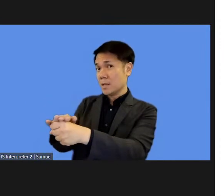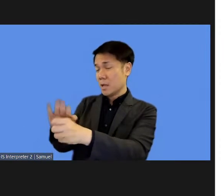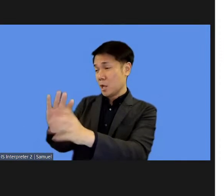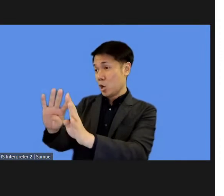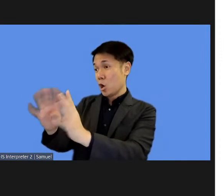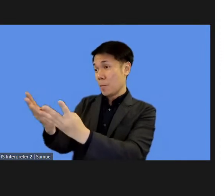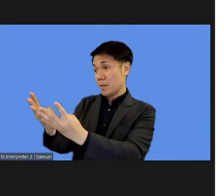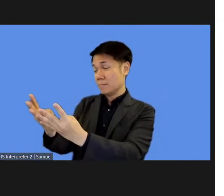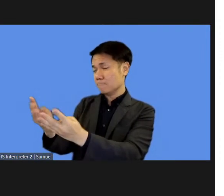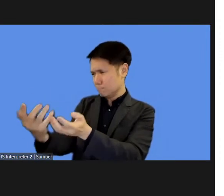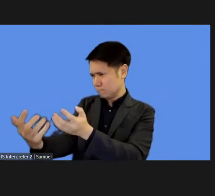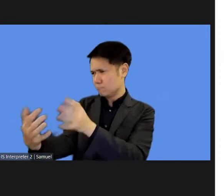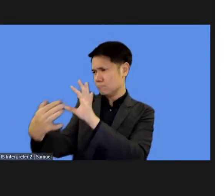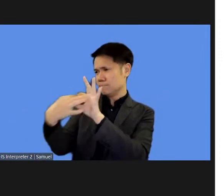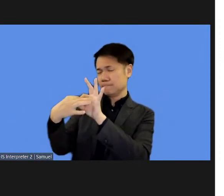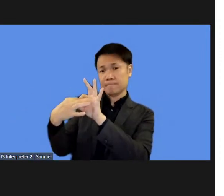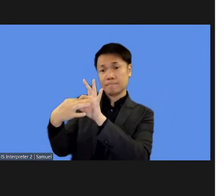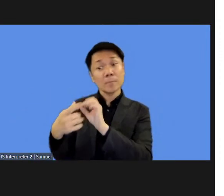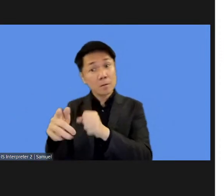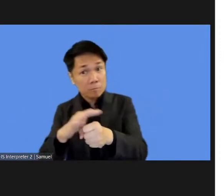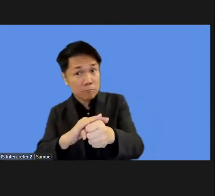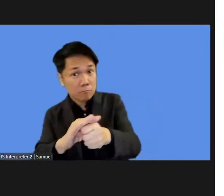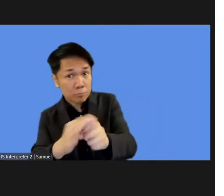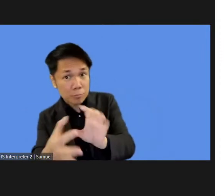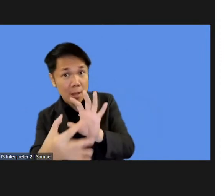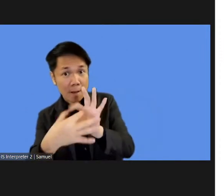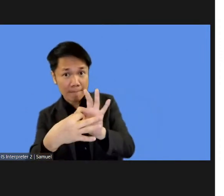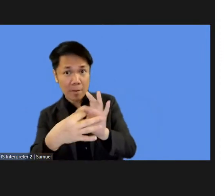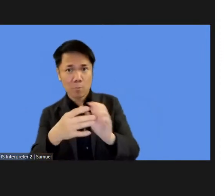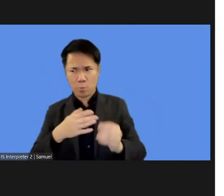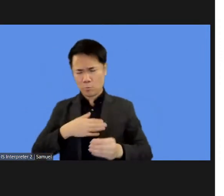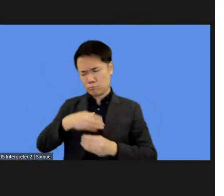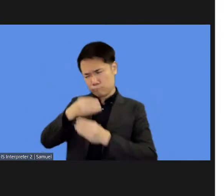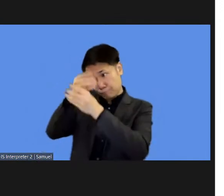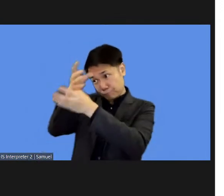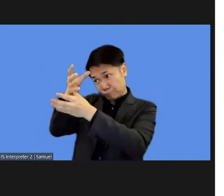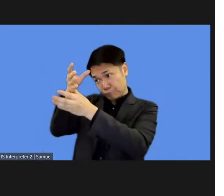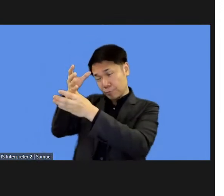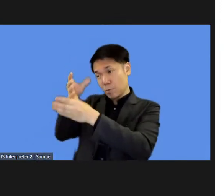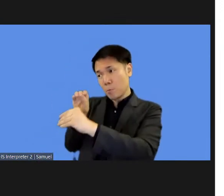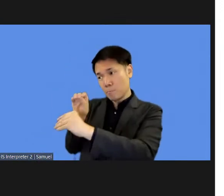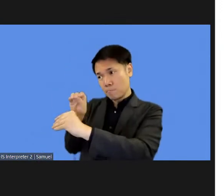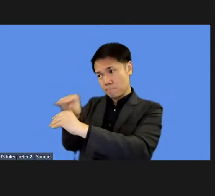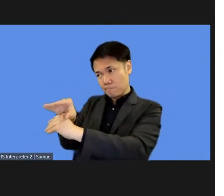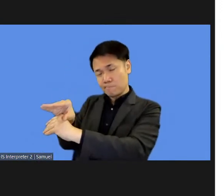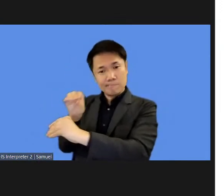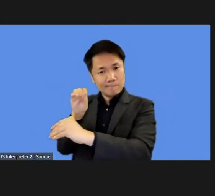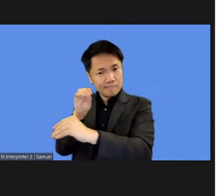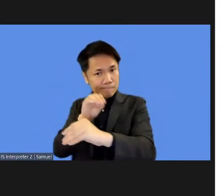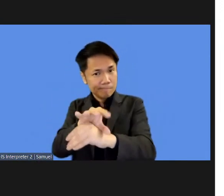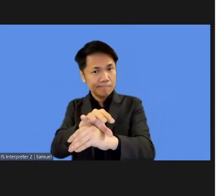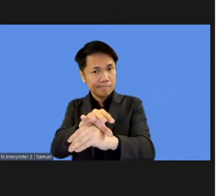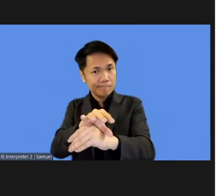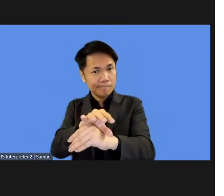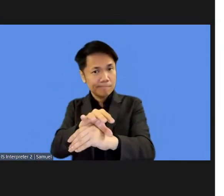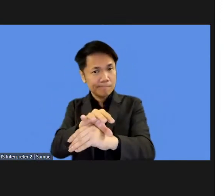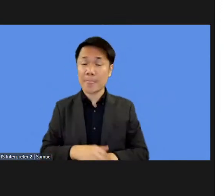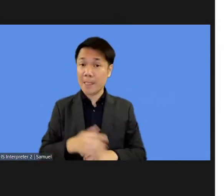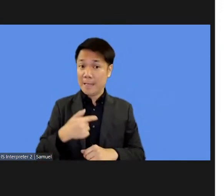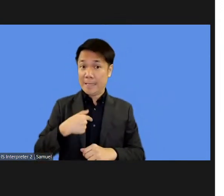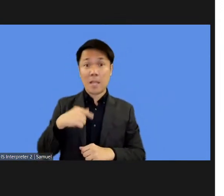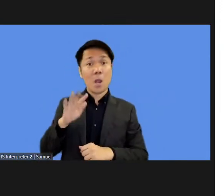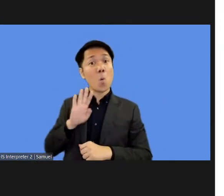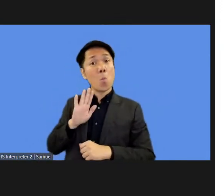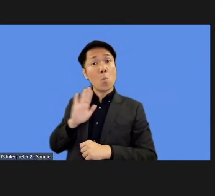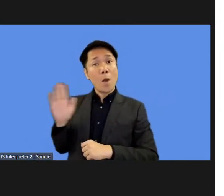basins, and then have this transfer of knowledge and of best cases, right? So, for example, here in the West, we have very good